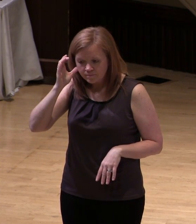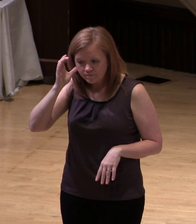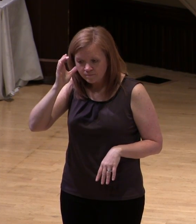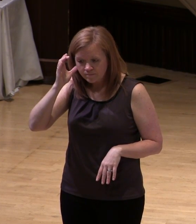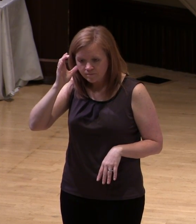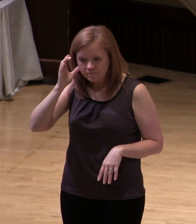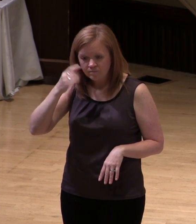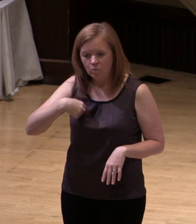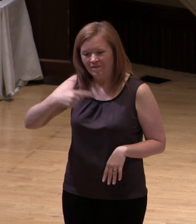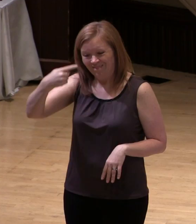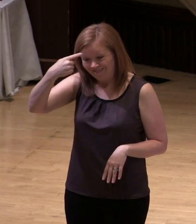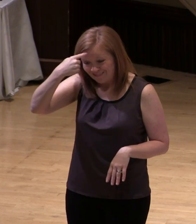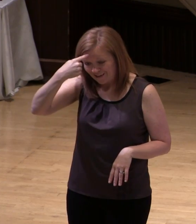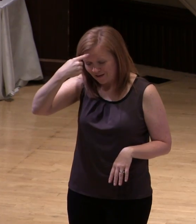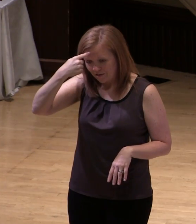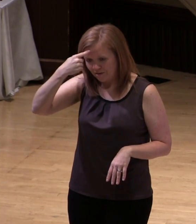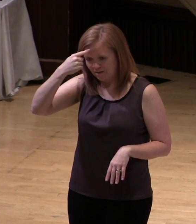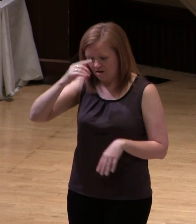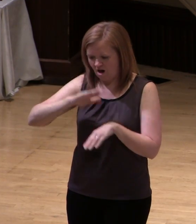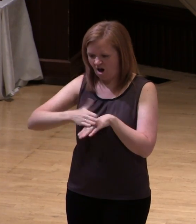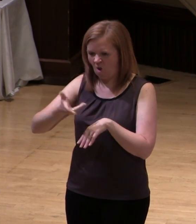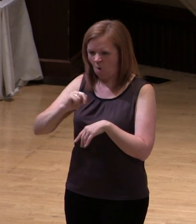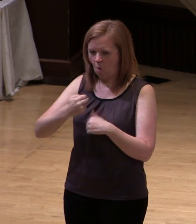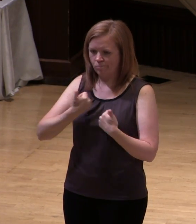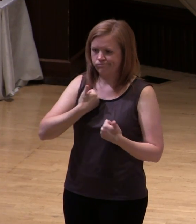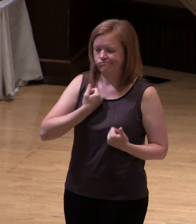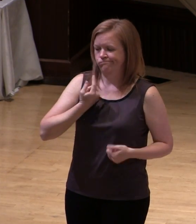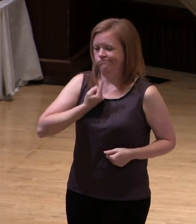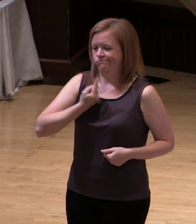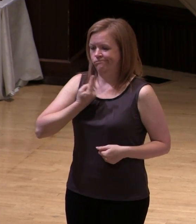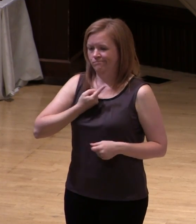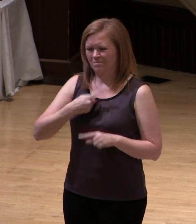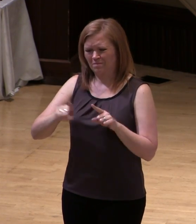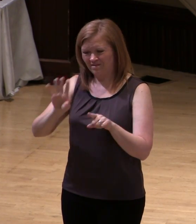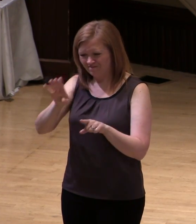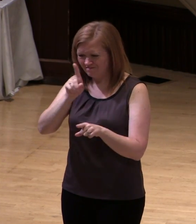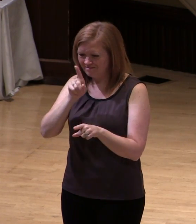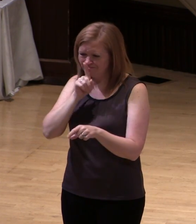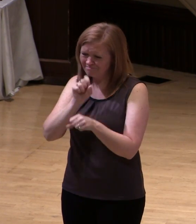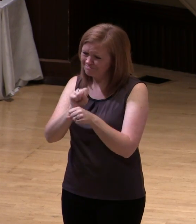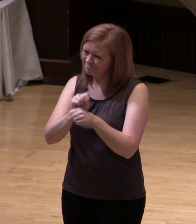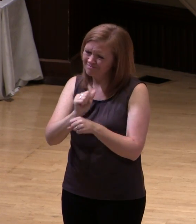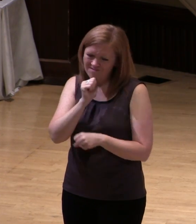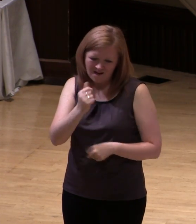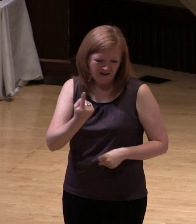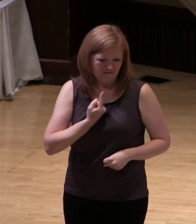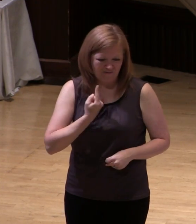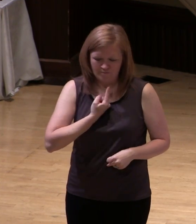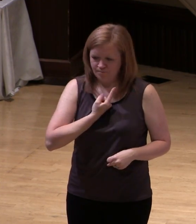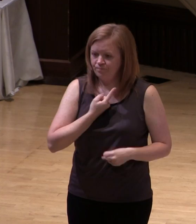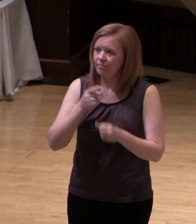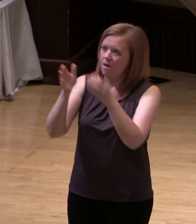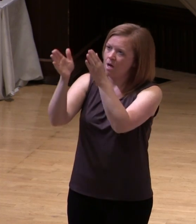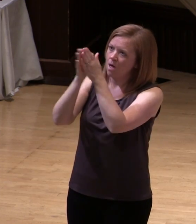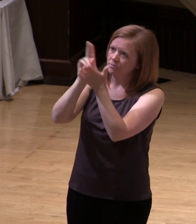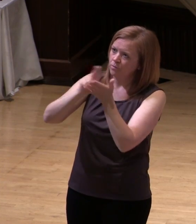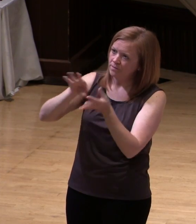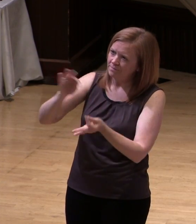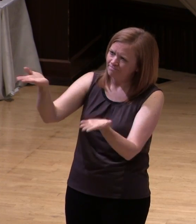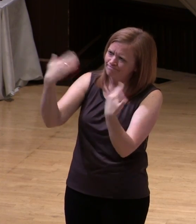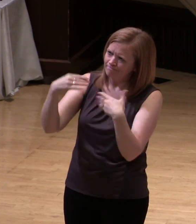We think we are on our own, but I assure you, we are not. We can ask the Holy Spirit to guide